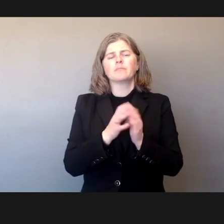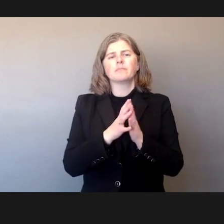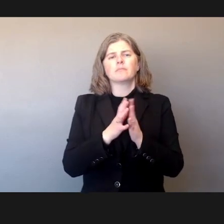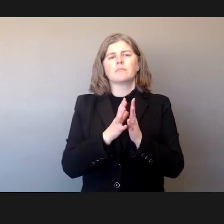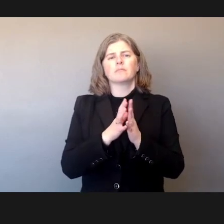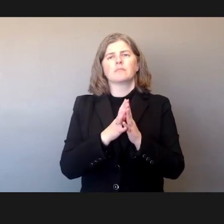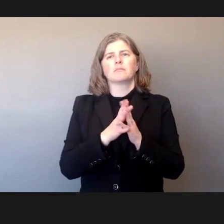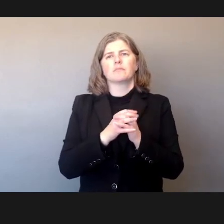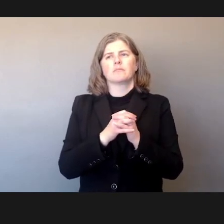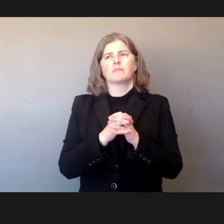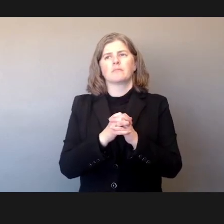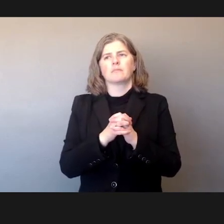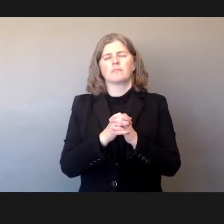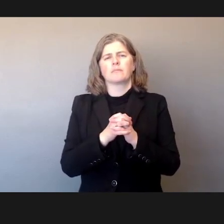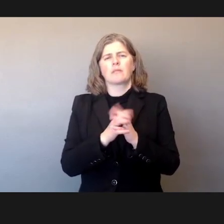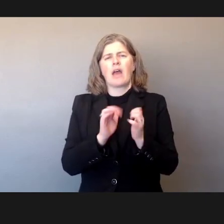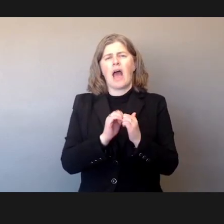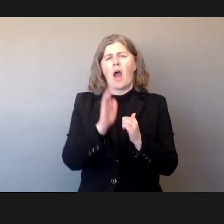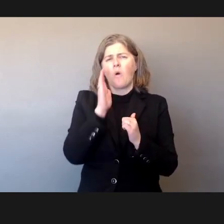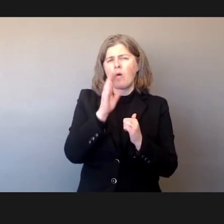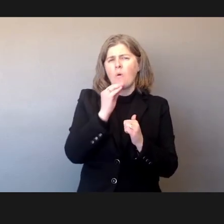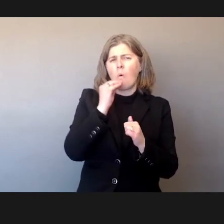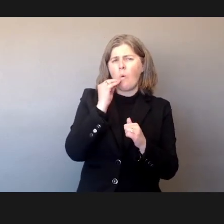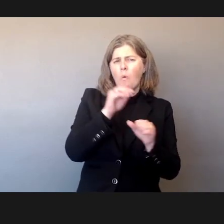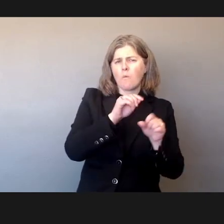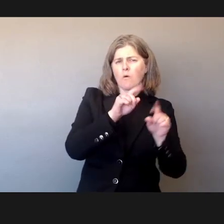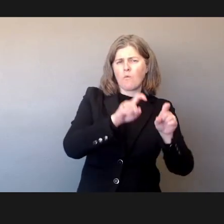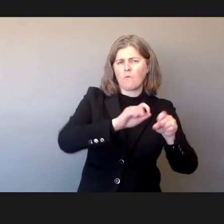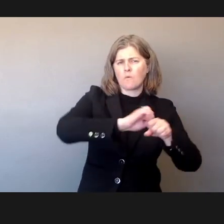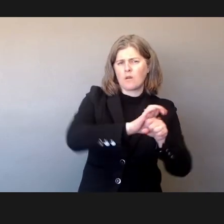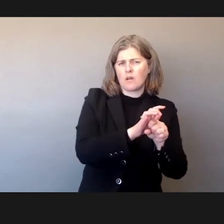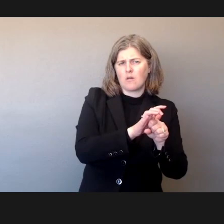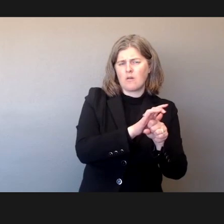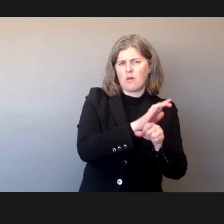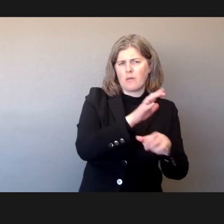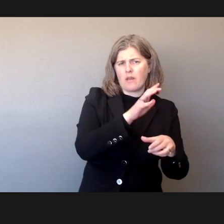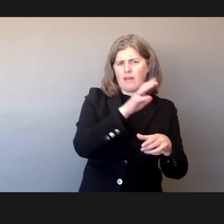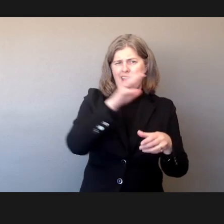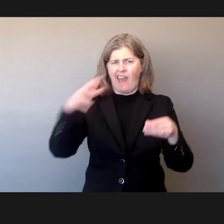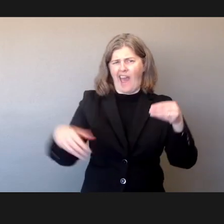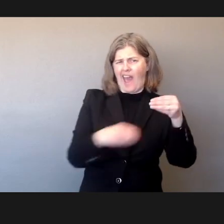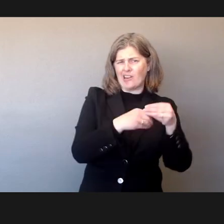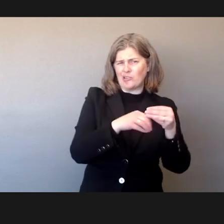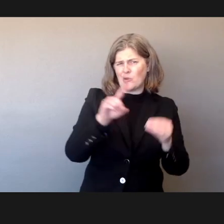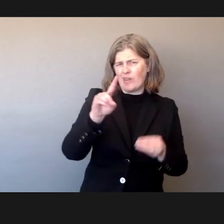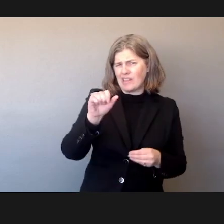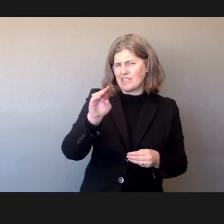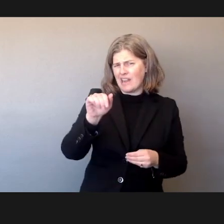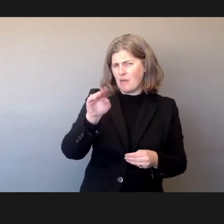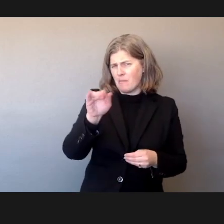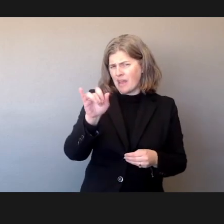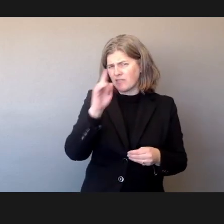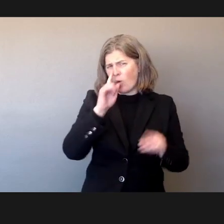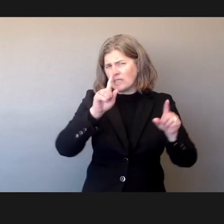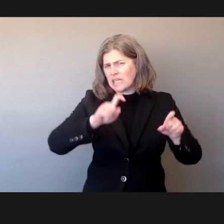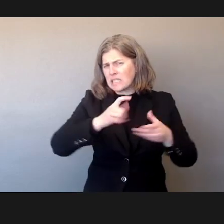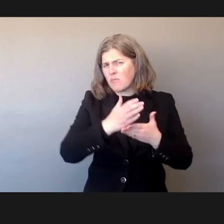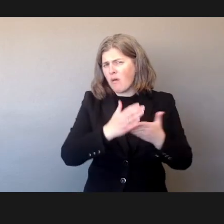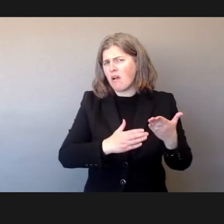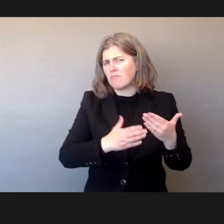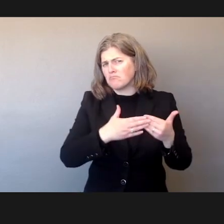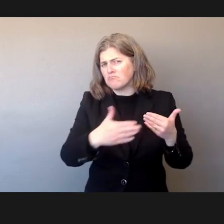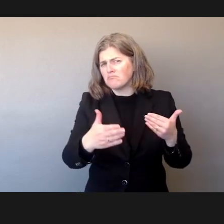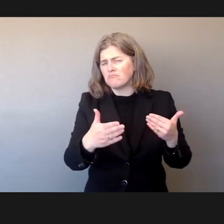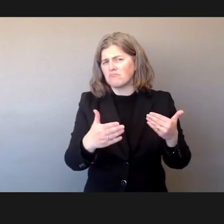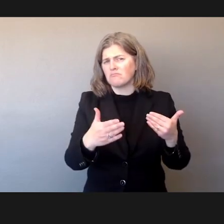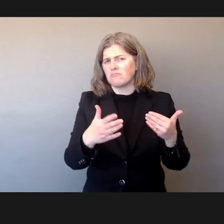how will home COVID tests be added to the database, for the testing part, where all